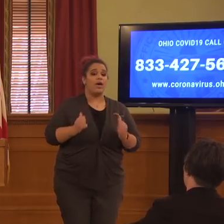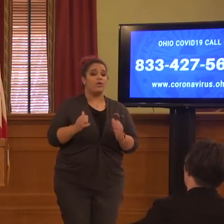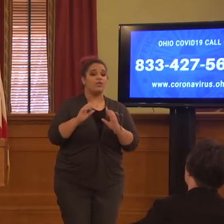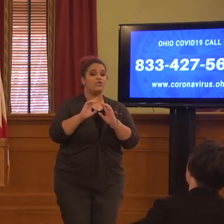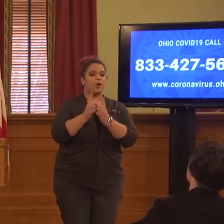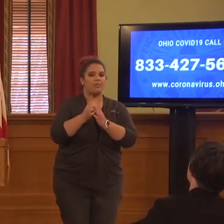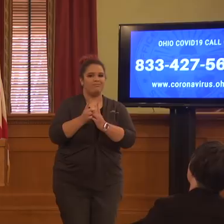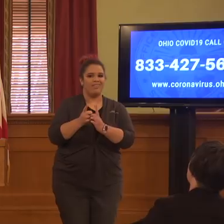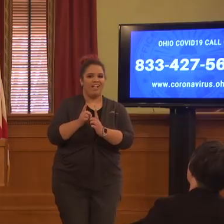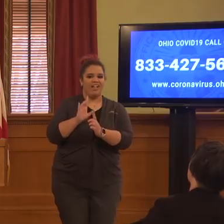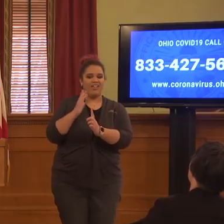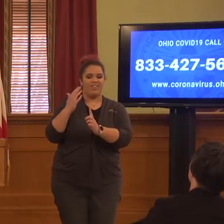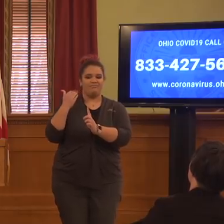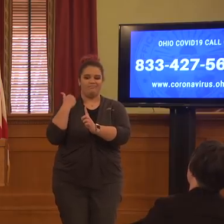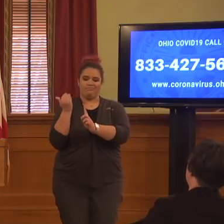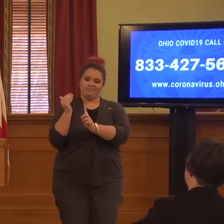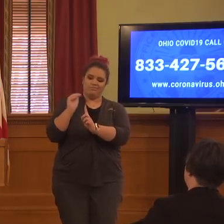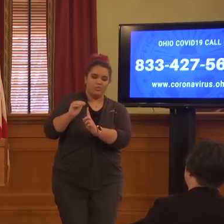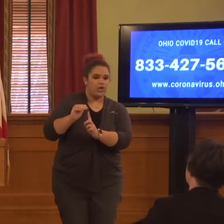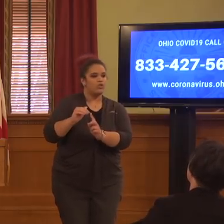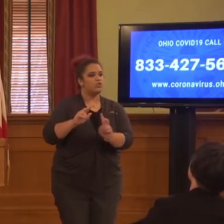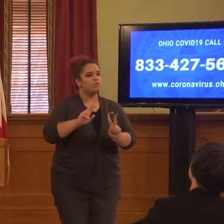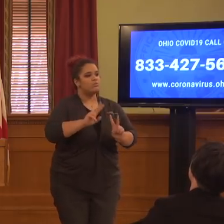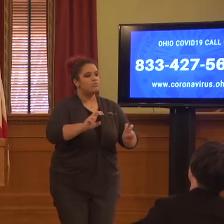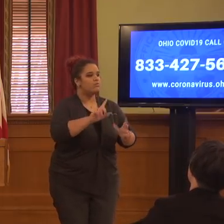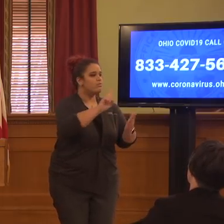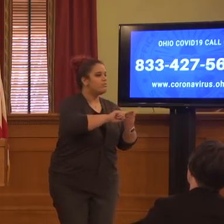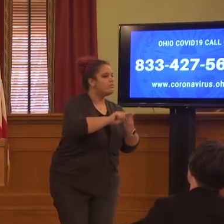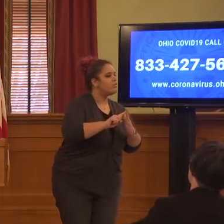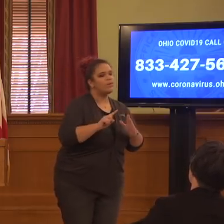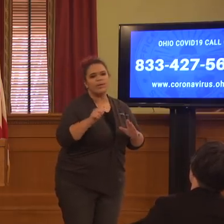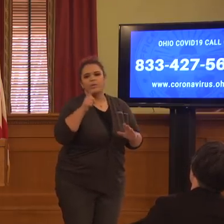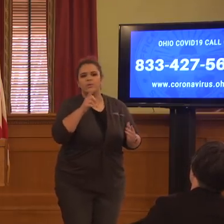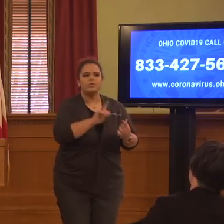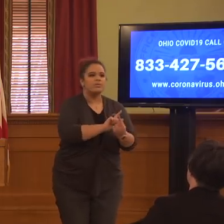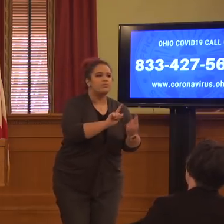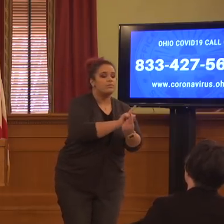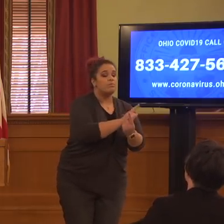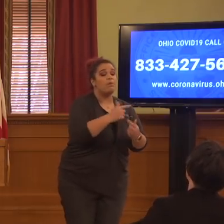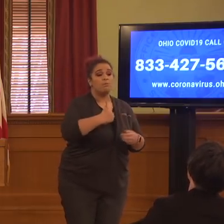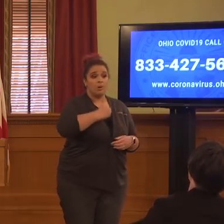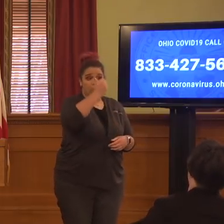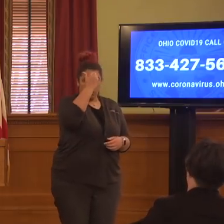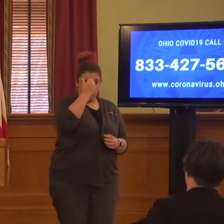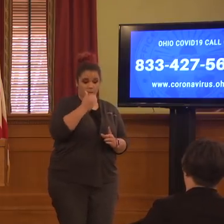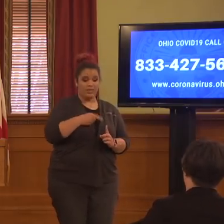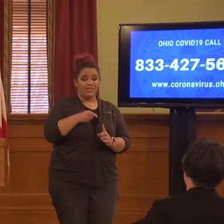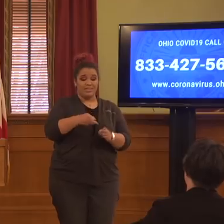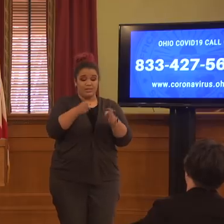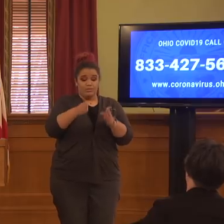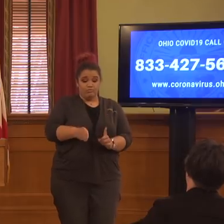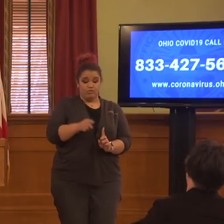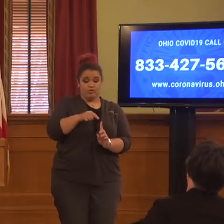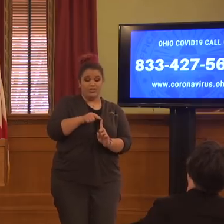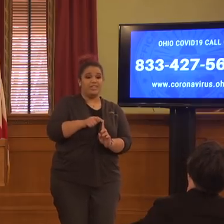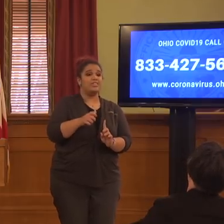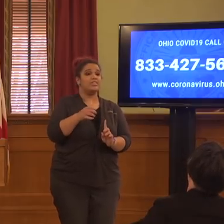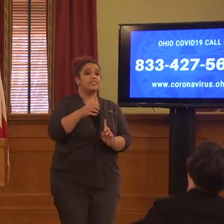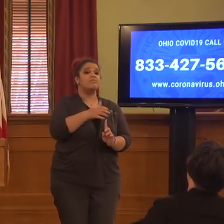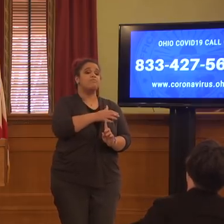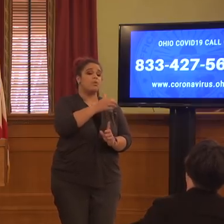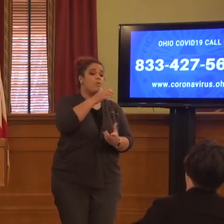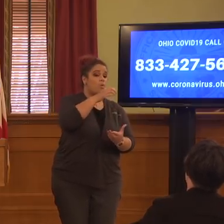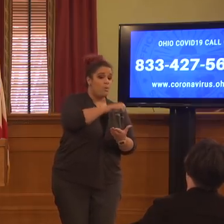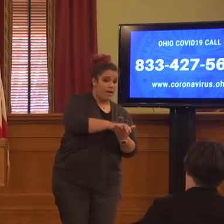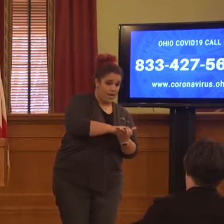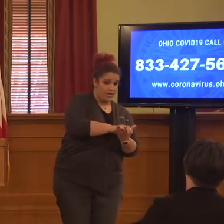know that there's a spouse and 3 children also in quarantine, and I believe possibly sick, but the test results aren't